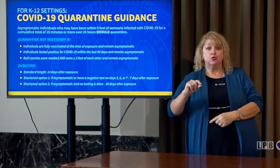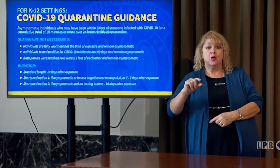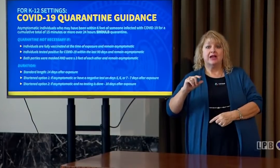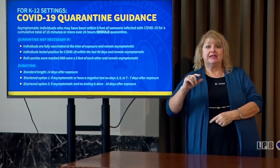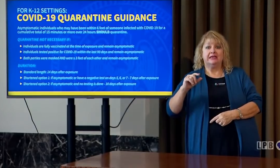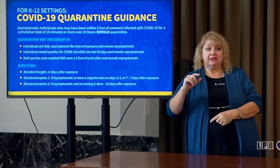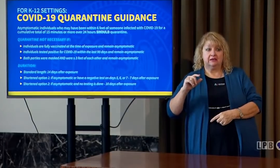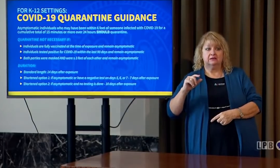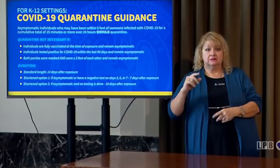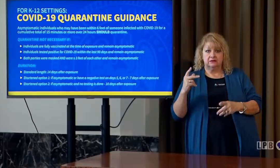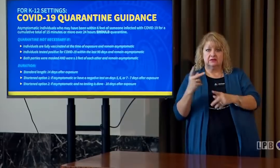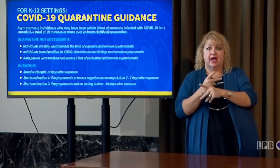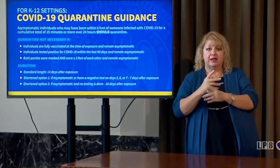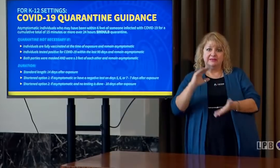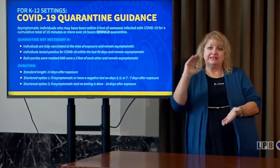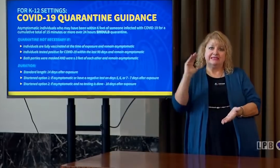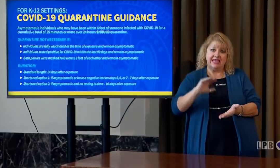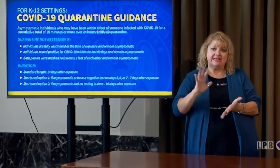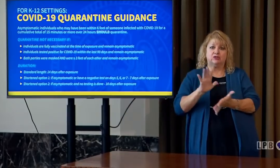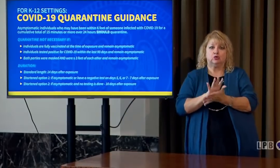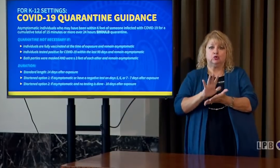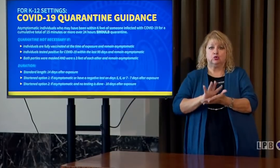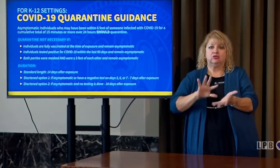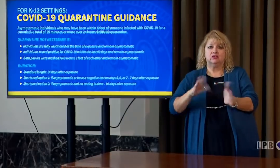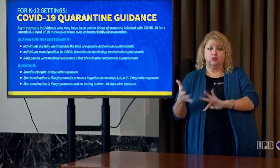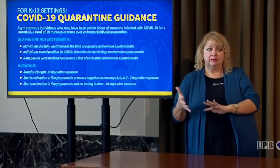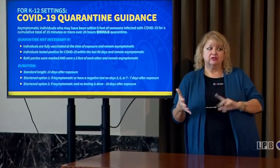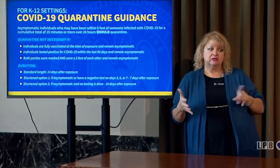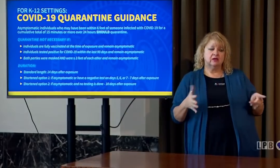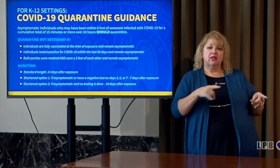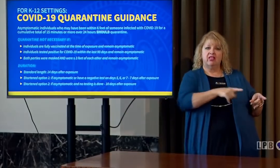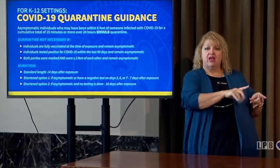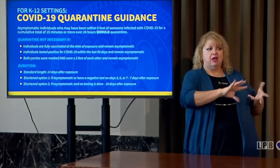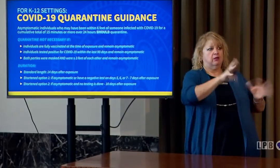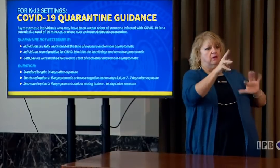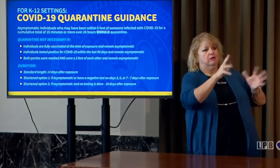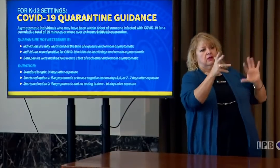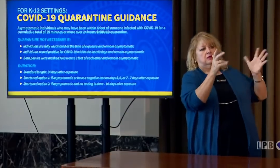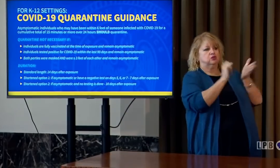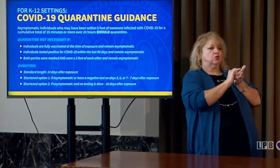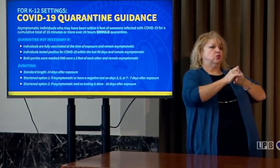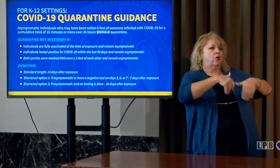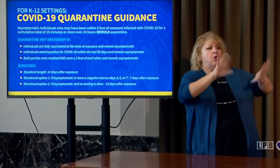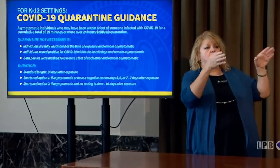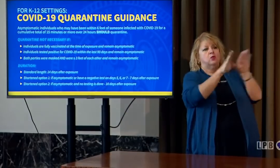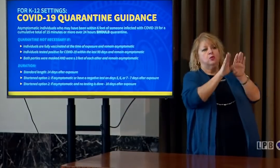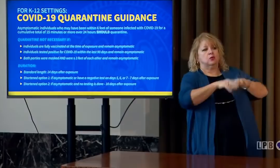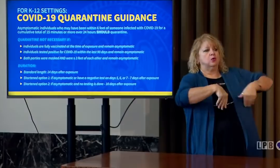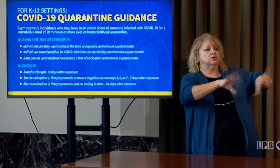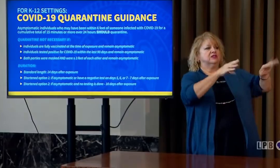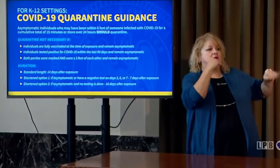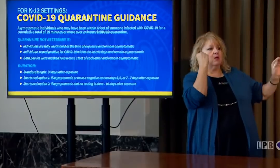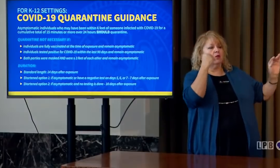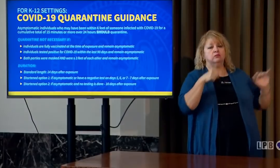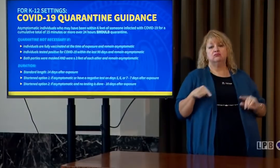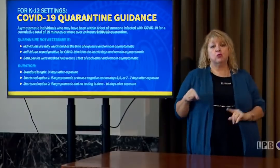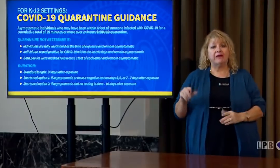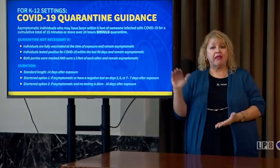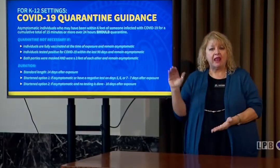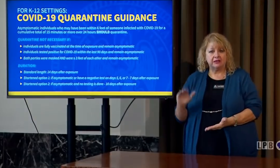school disruptions, particularly because schools have done such a good job with that guidance. This is important